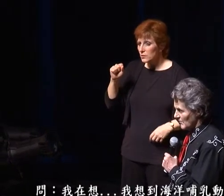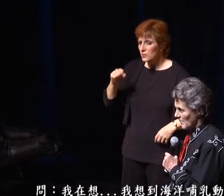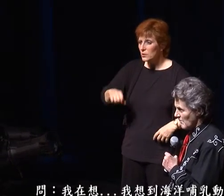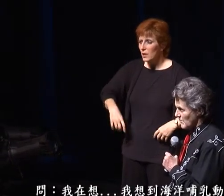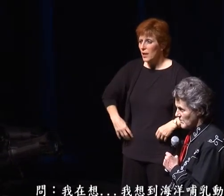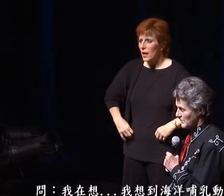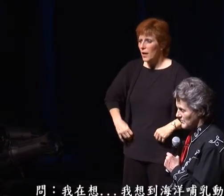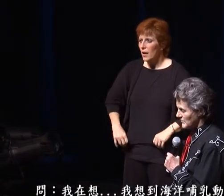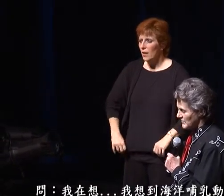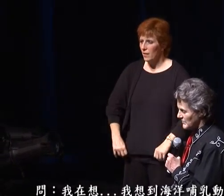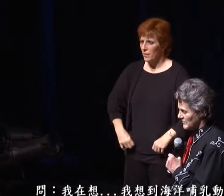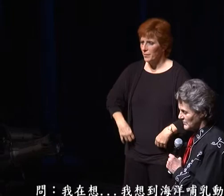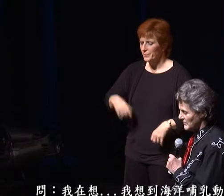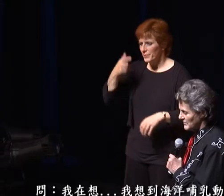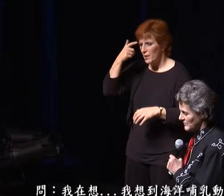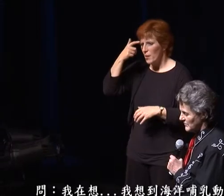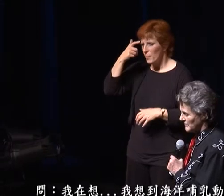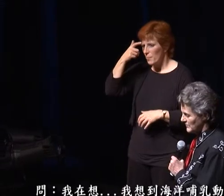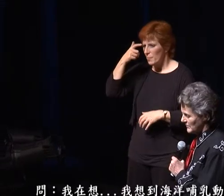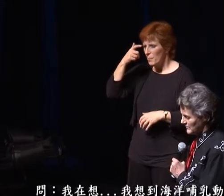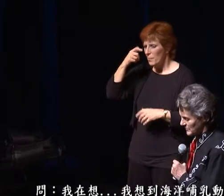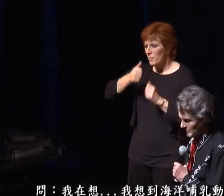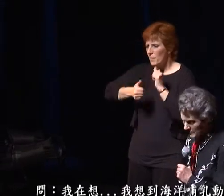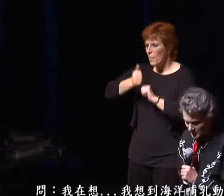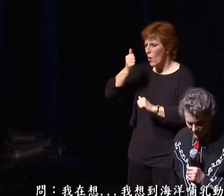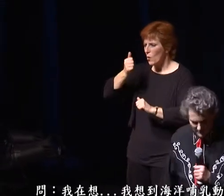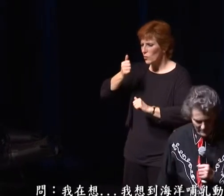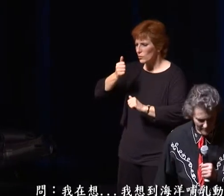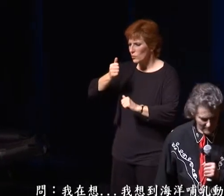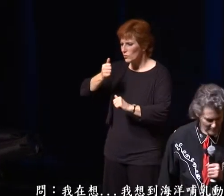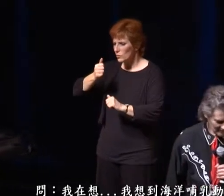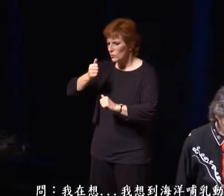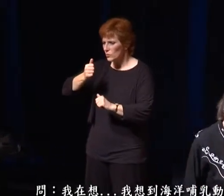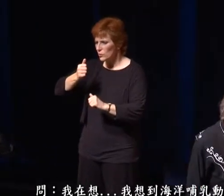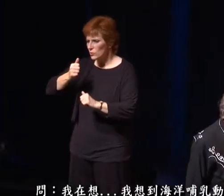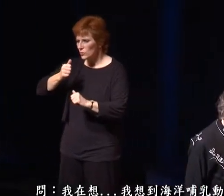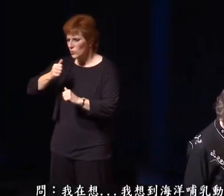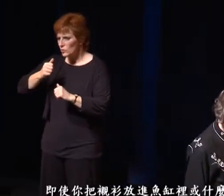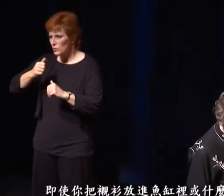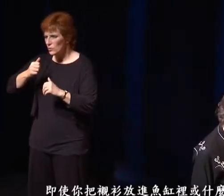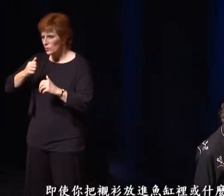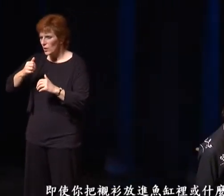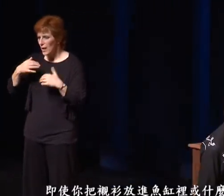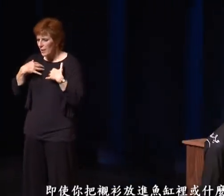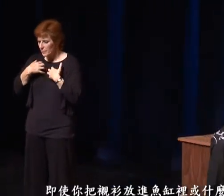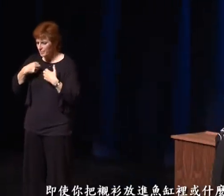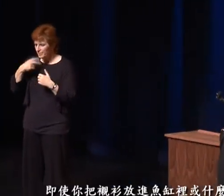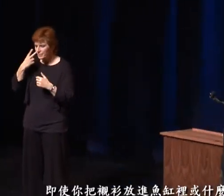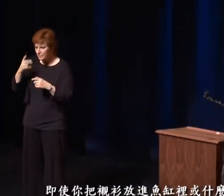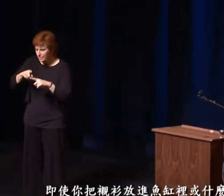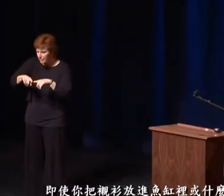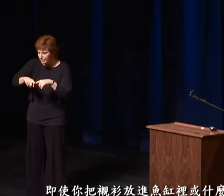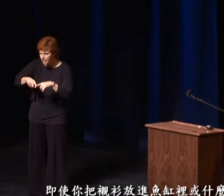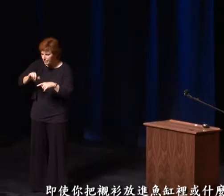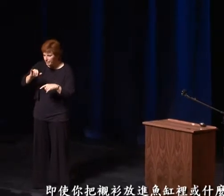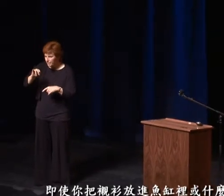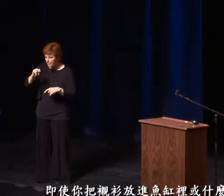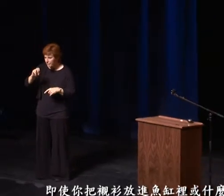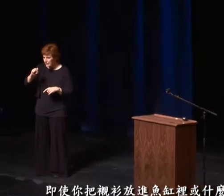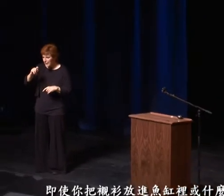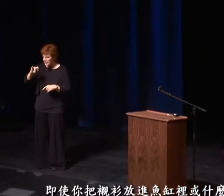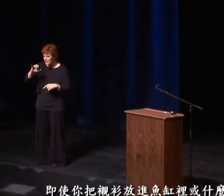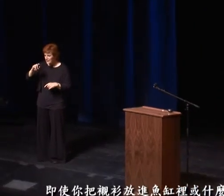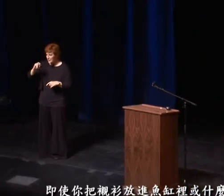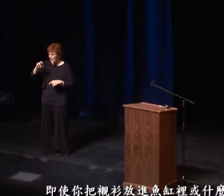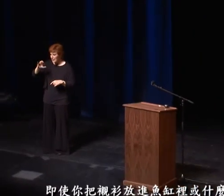because most of the predators I've seen rely on instinct. And even if you